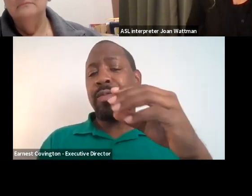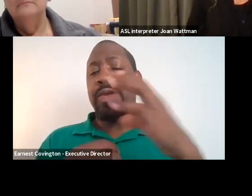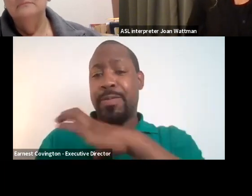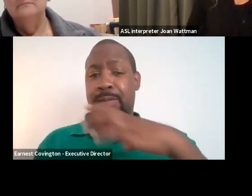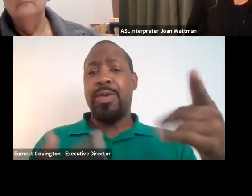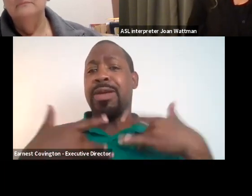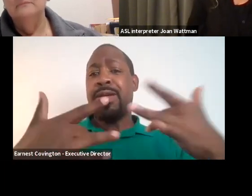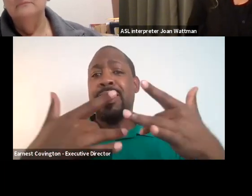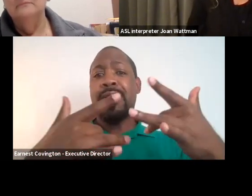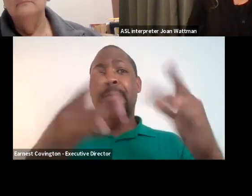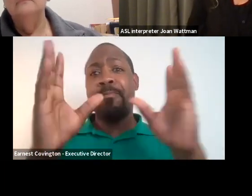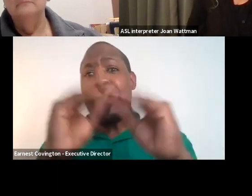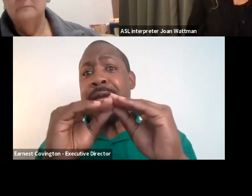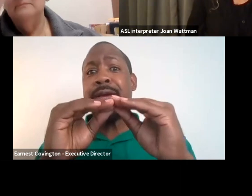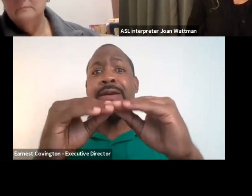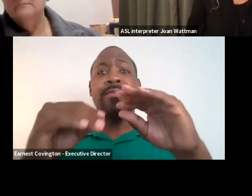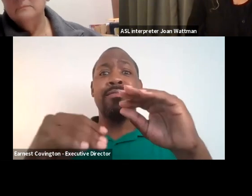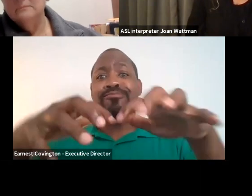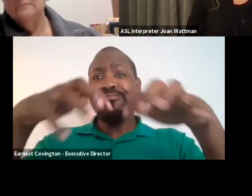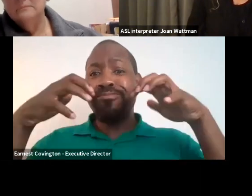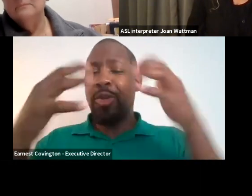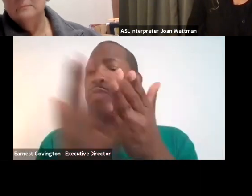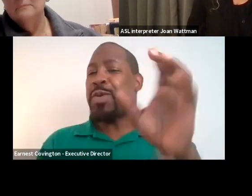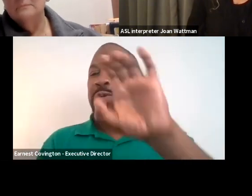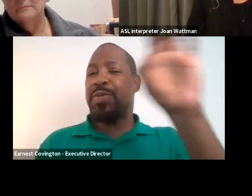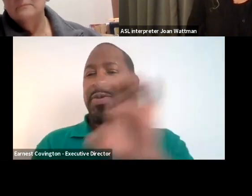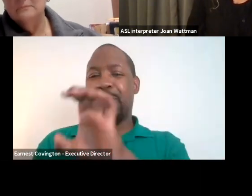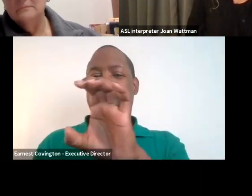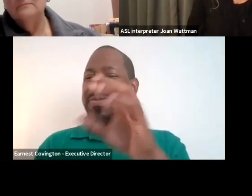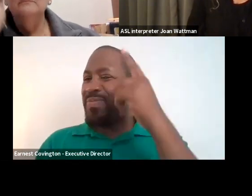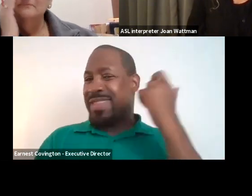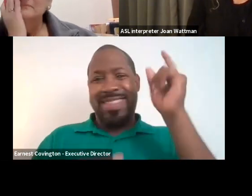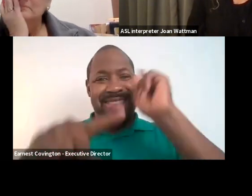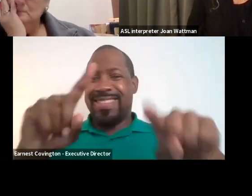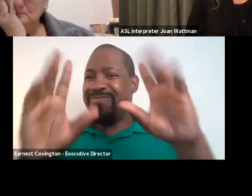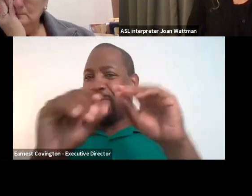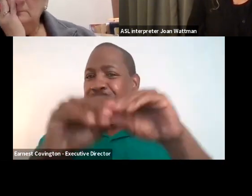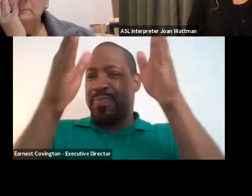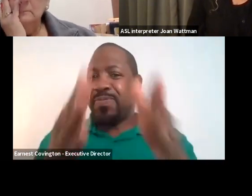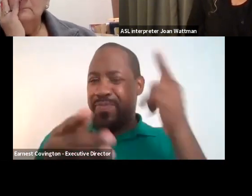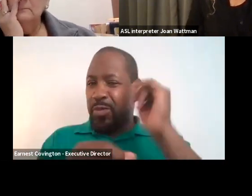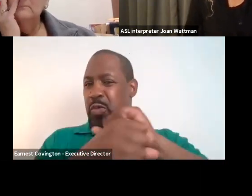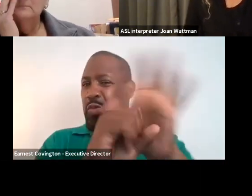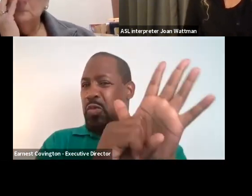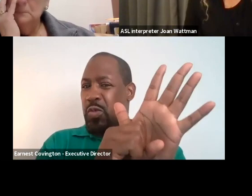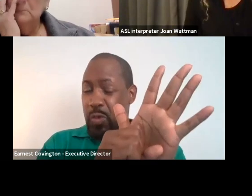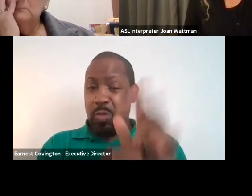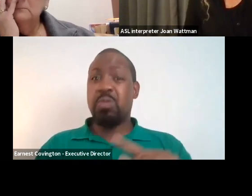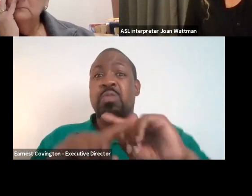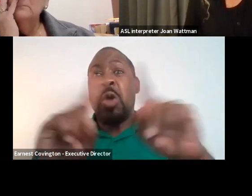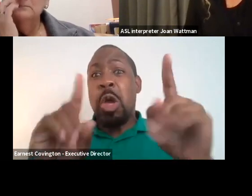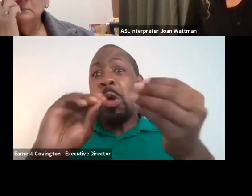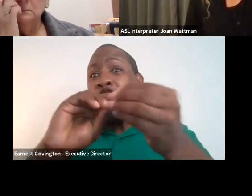we've got the healthcare committee, we've got the employment committee, and we've been having some forums